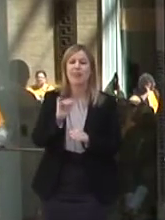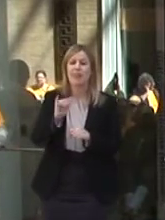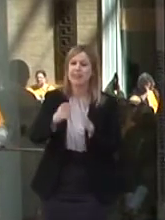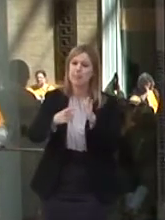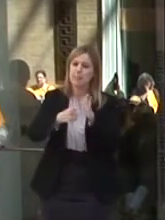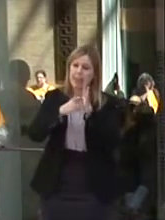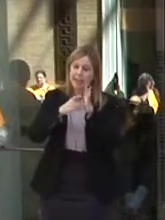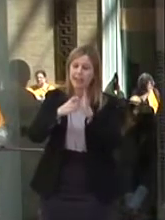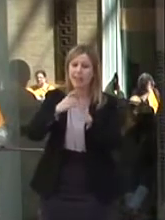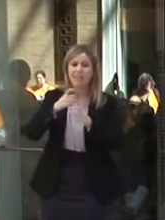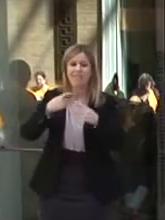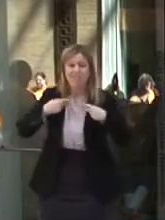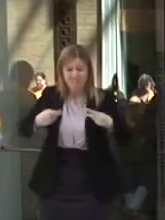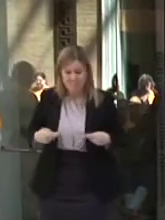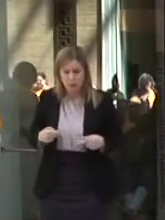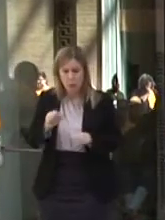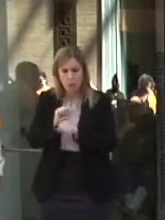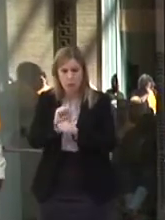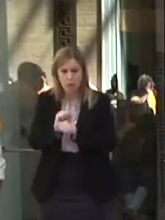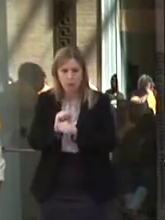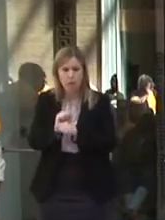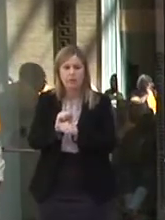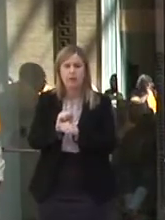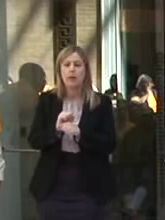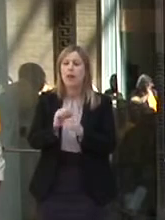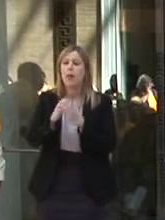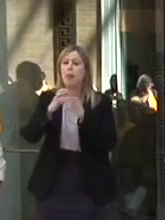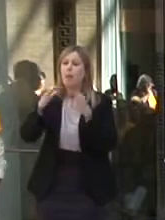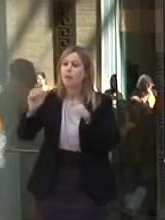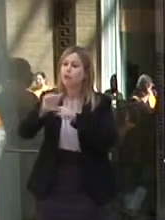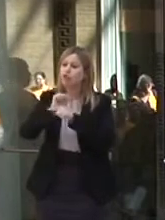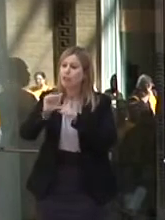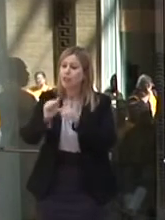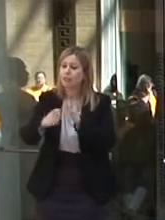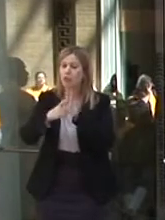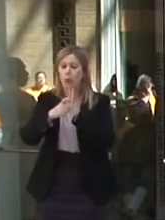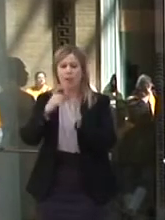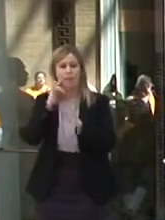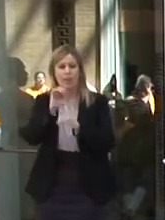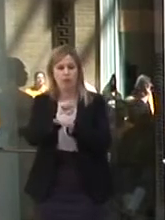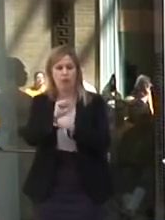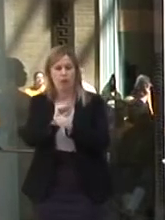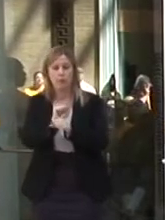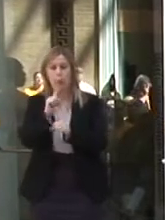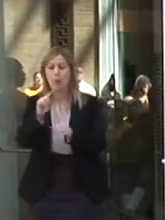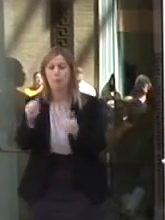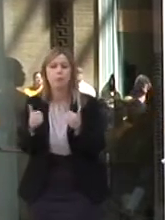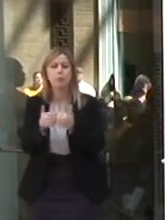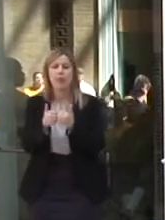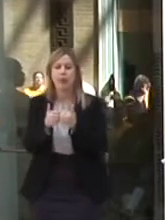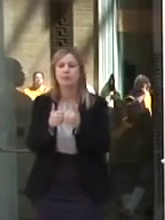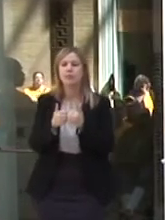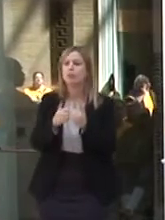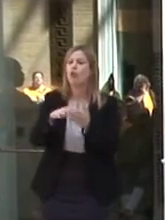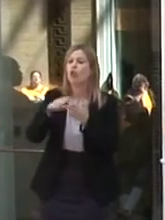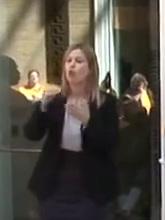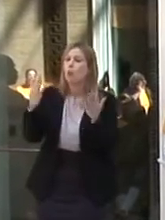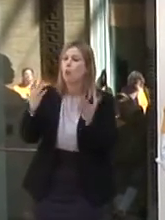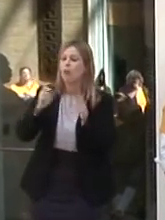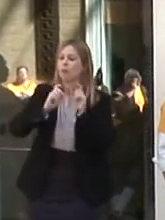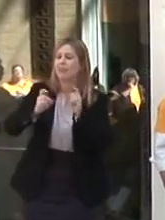demanding hard physical work. Multiple trainings are required to do this job. One of the most challenging is learning medication